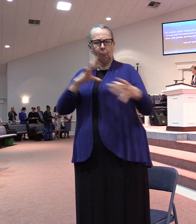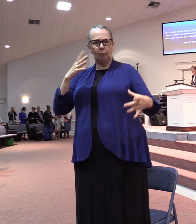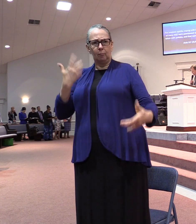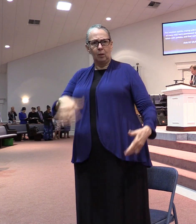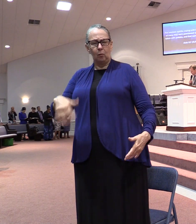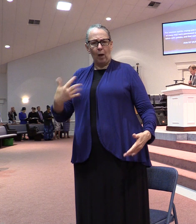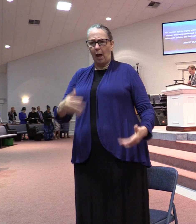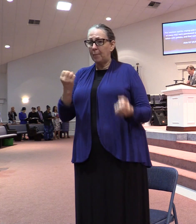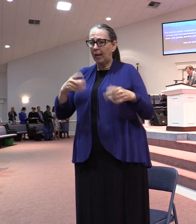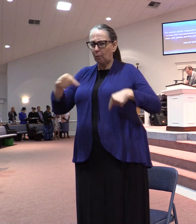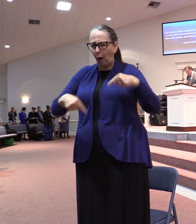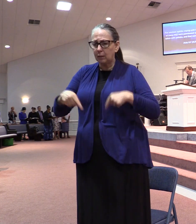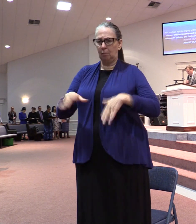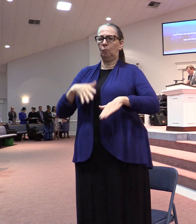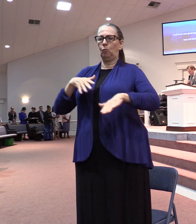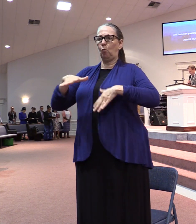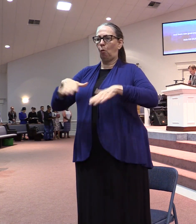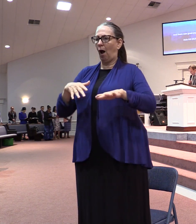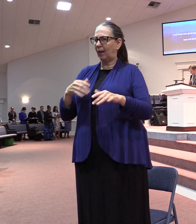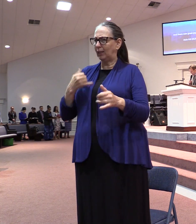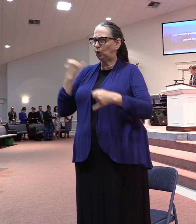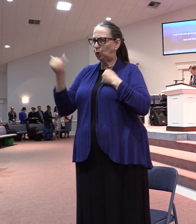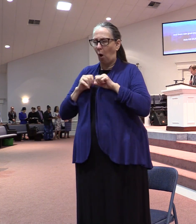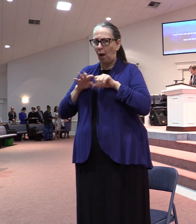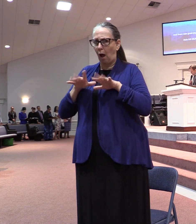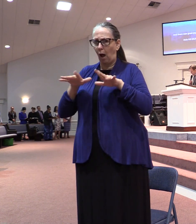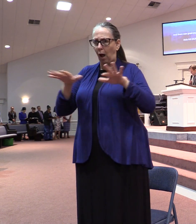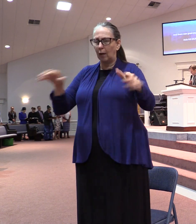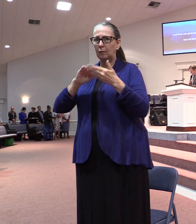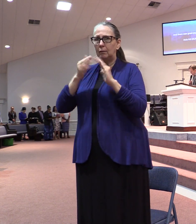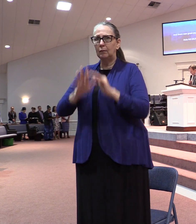lame were healed. And there was great joy in that city.